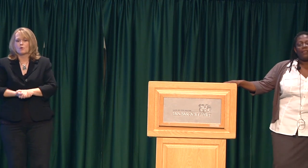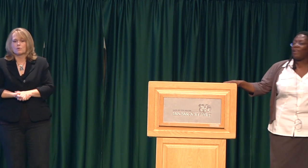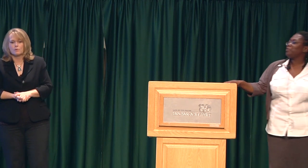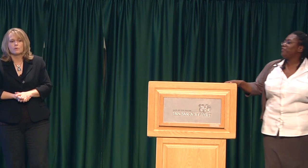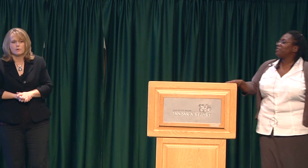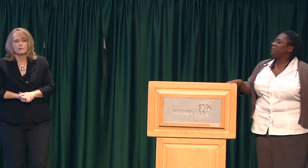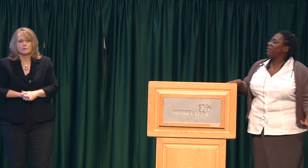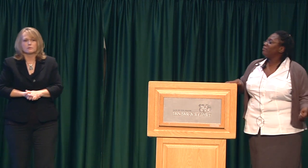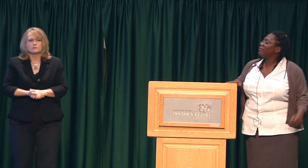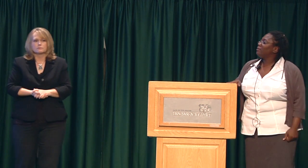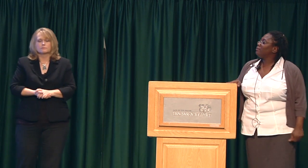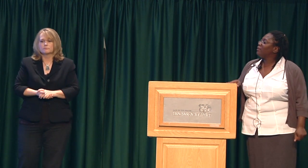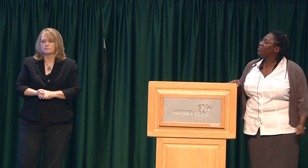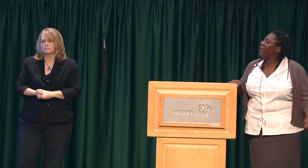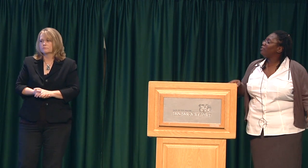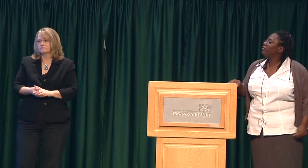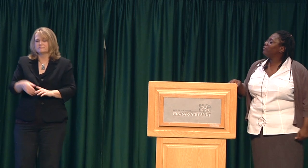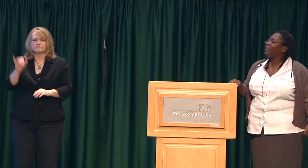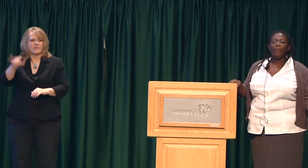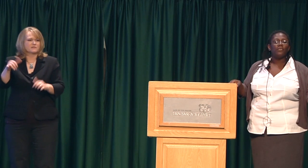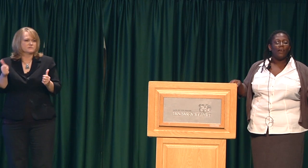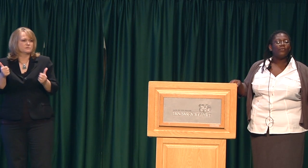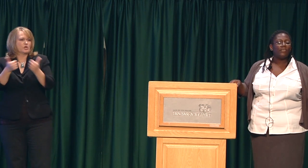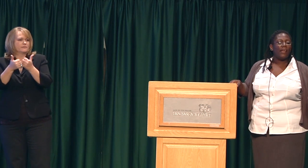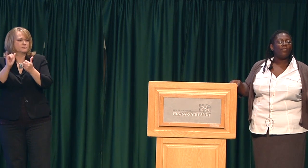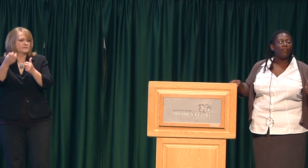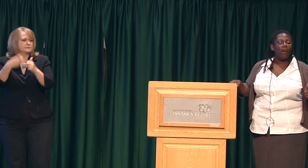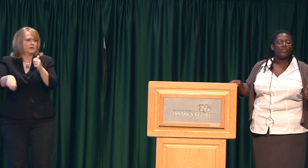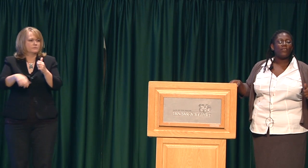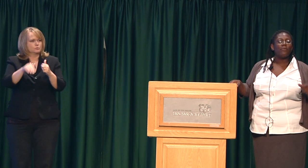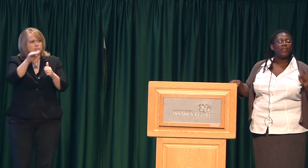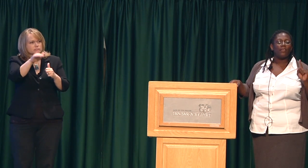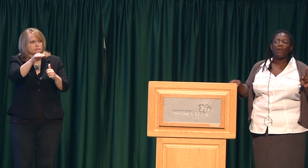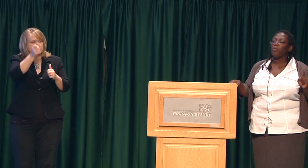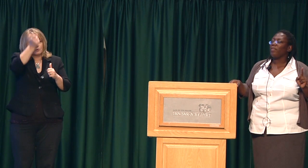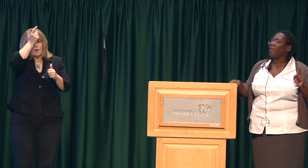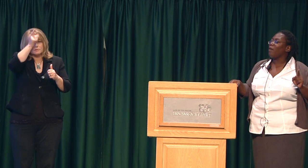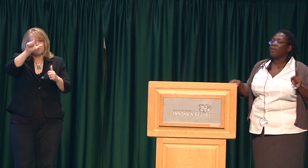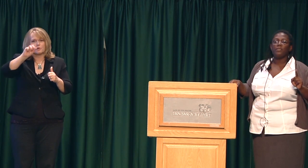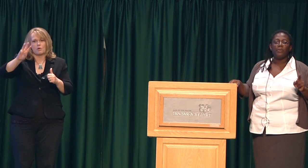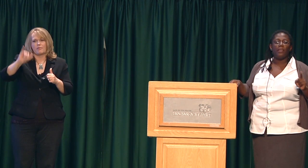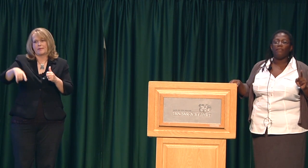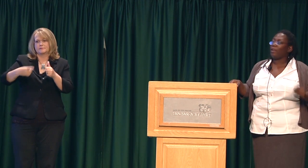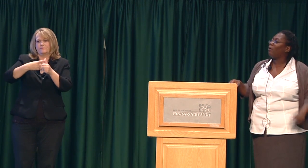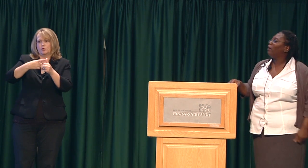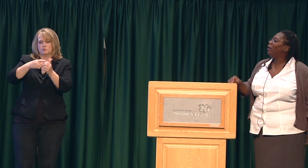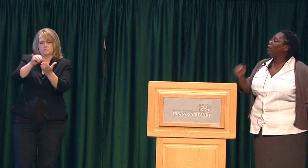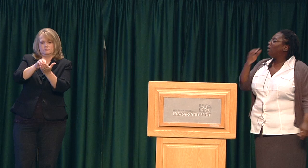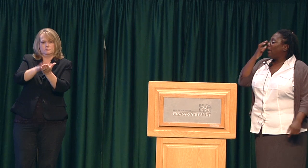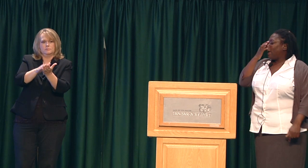that is proven to be a challenge, getting them to understand the law. So that was like the number one thing I wanted to put in the